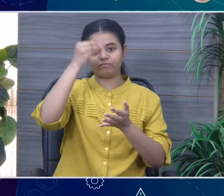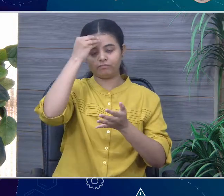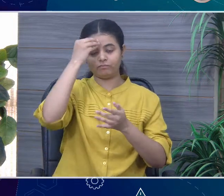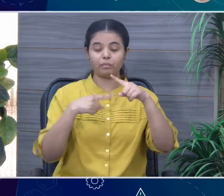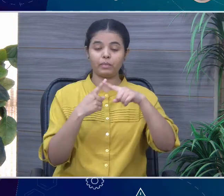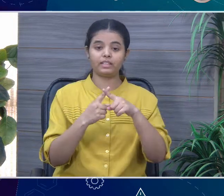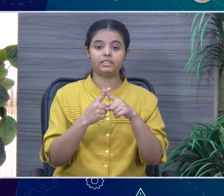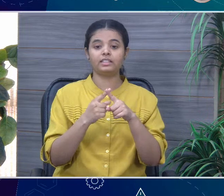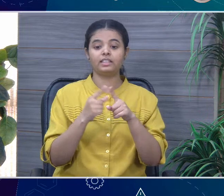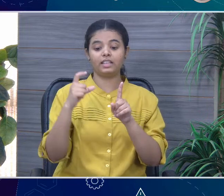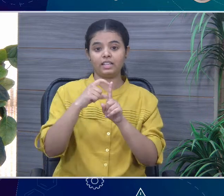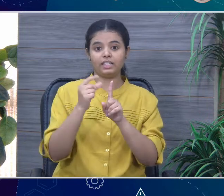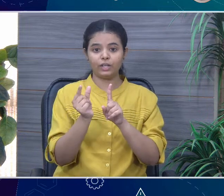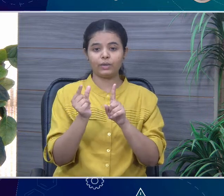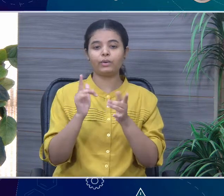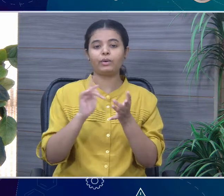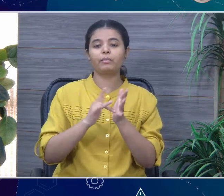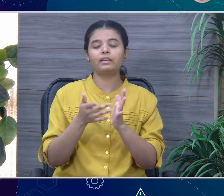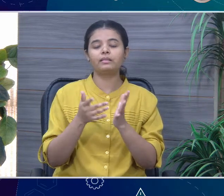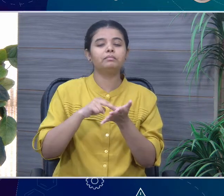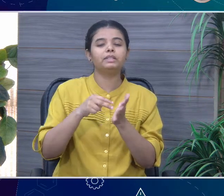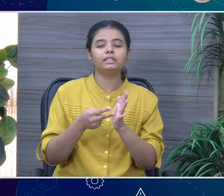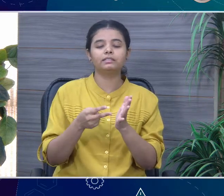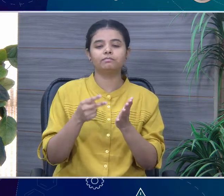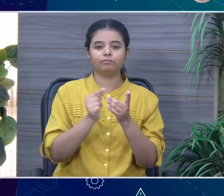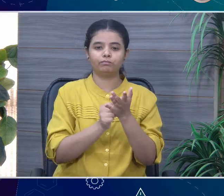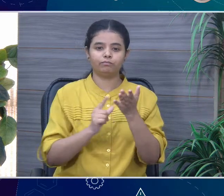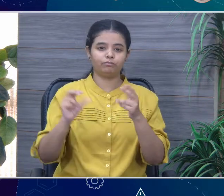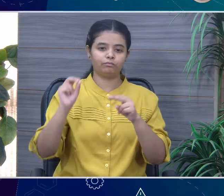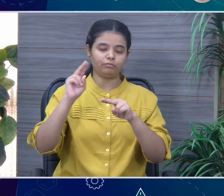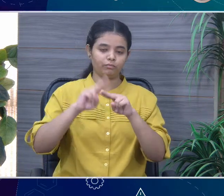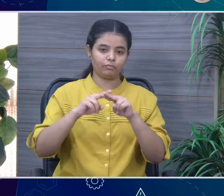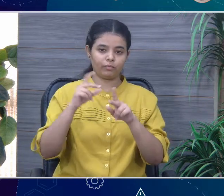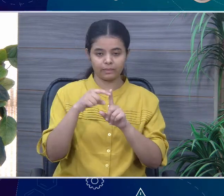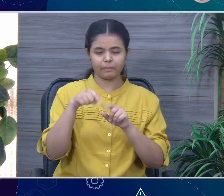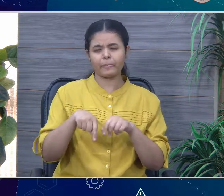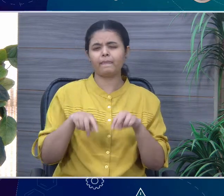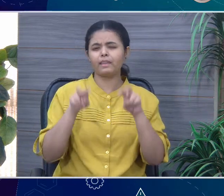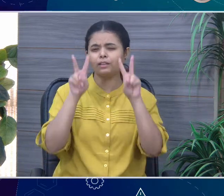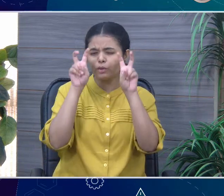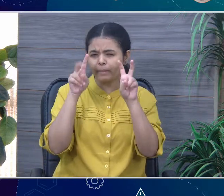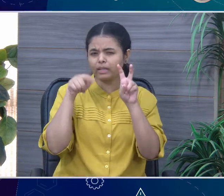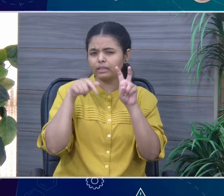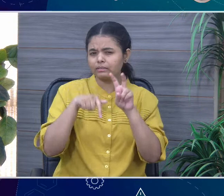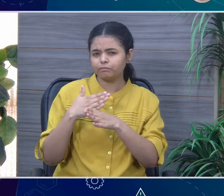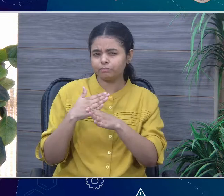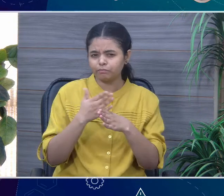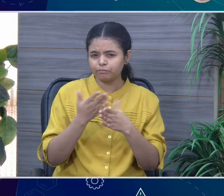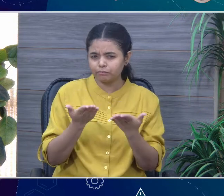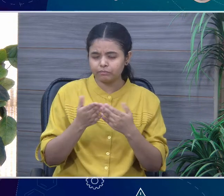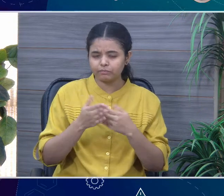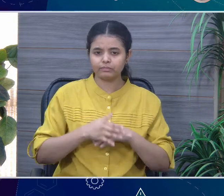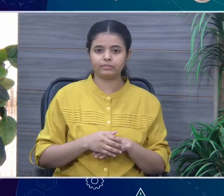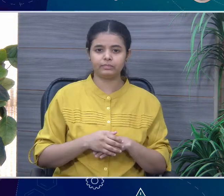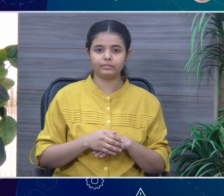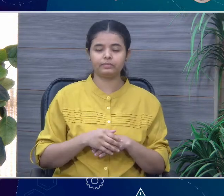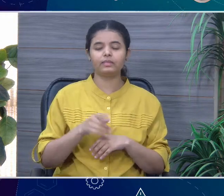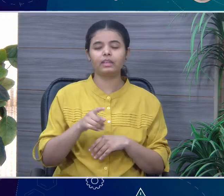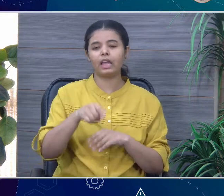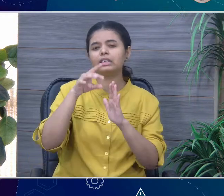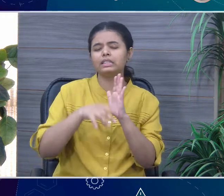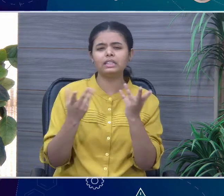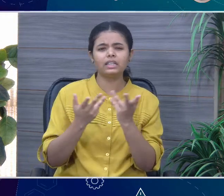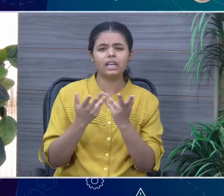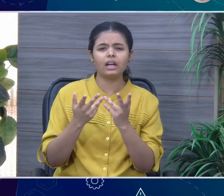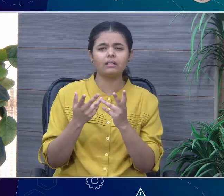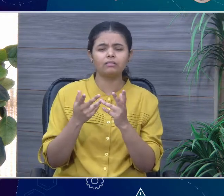of Delhi. So now that we have introduced the topic a little bit to all of you, let's just get into its details,